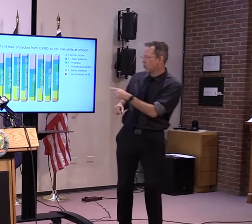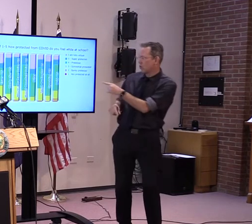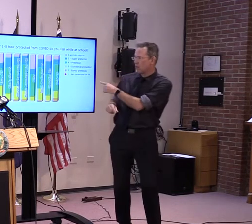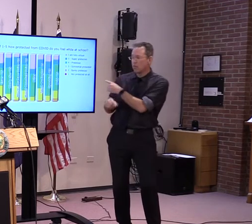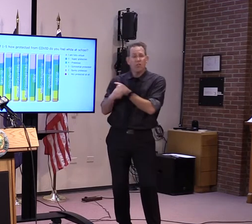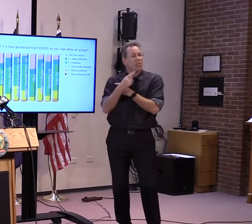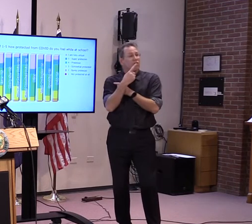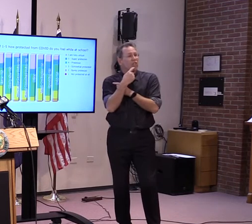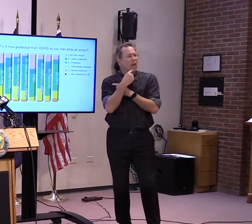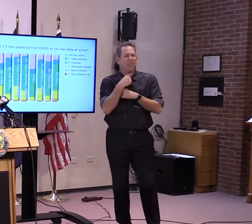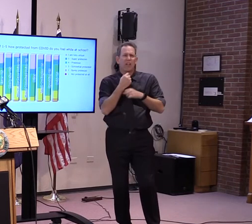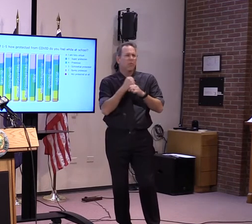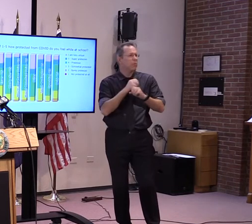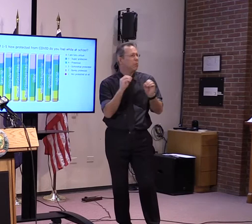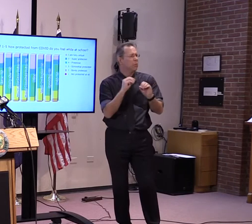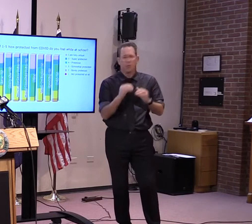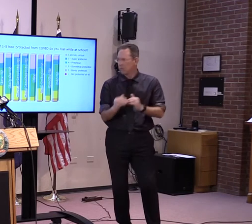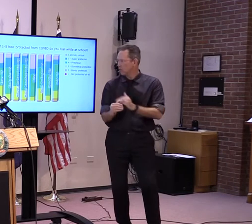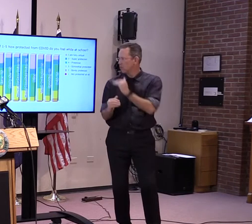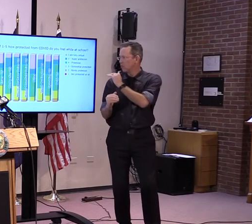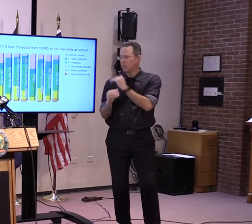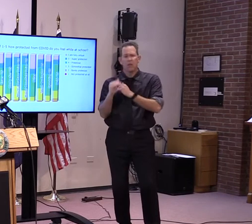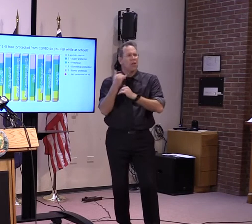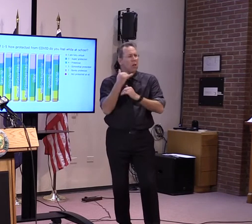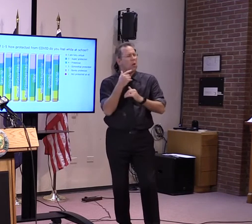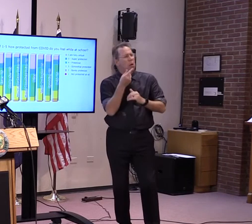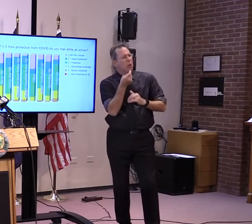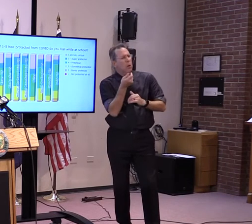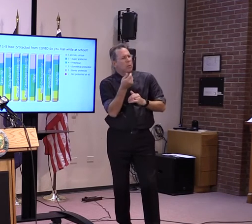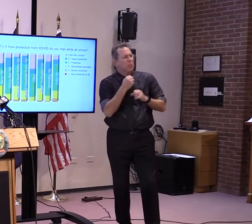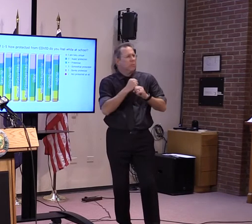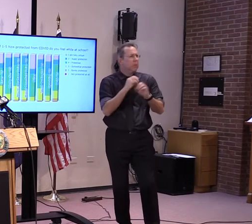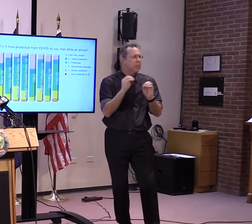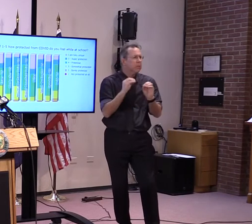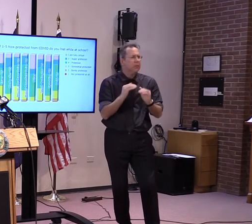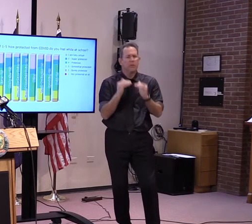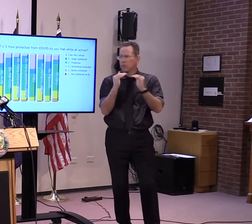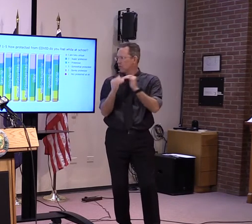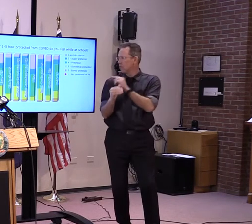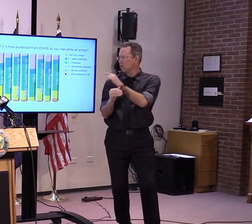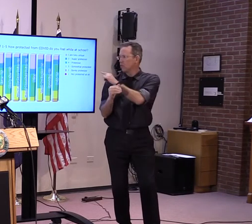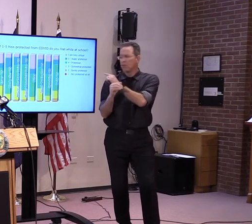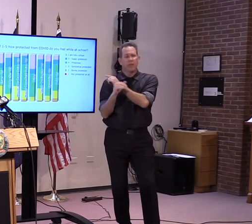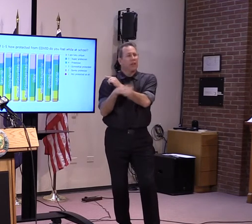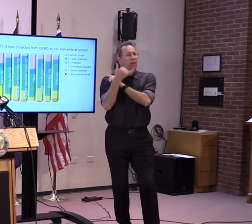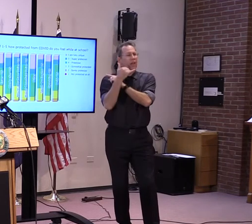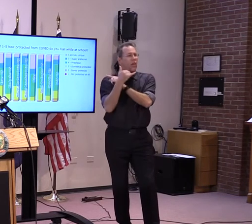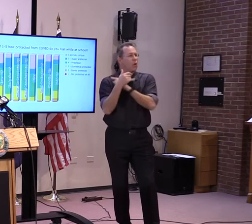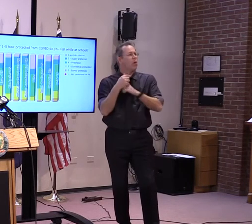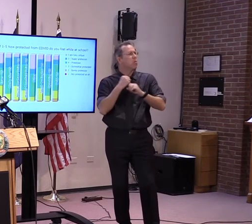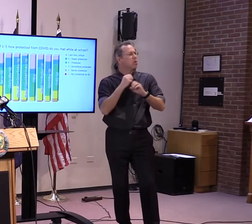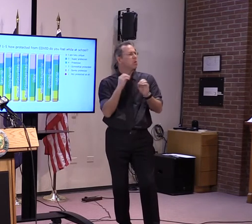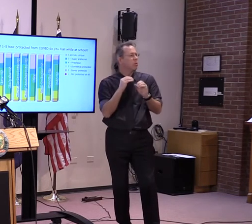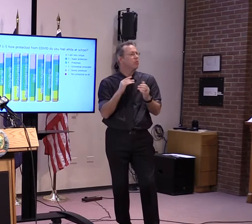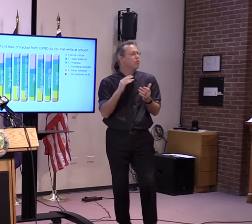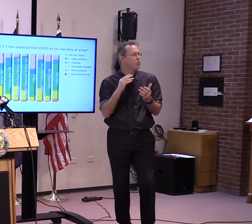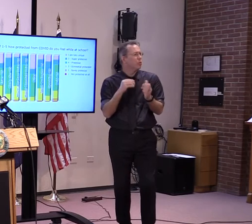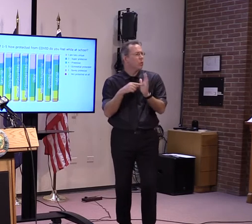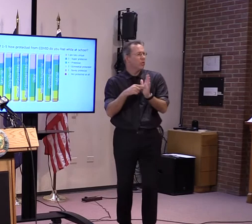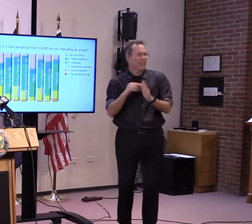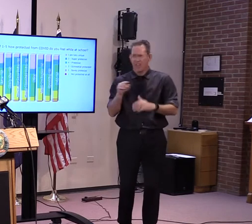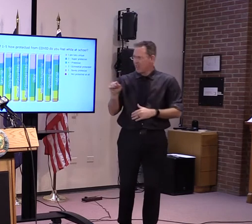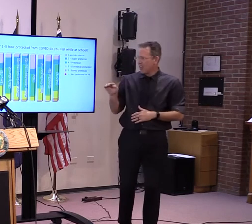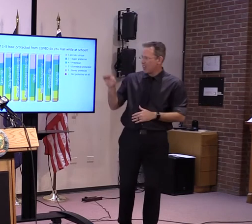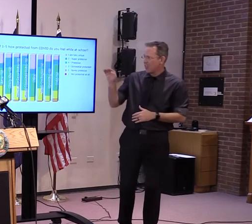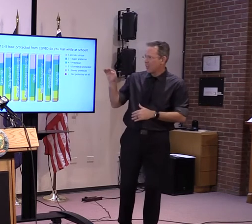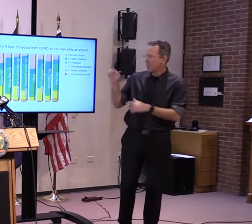and that can affect how students feel. It's also important to note that this looks how students feel, so there is no real measure of how protected